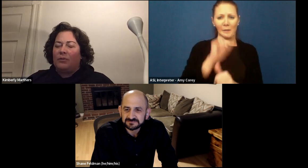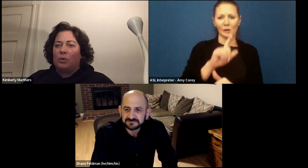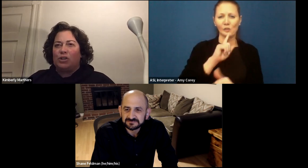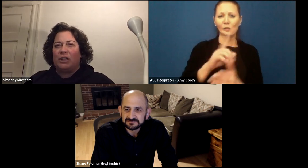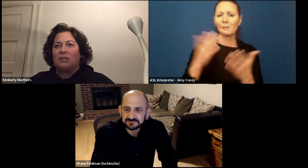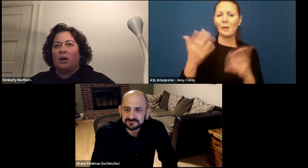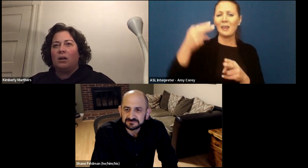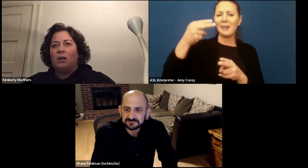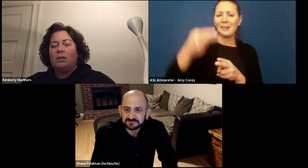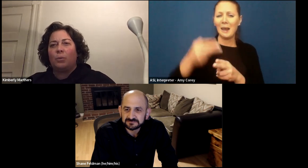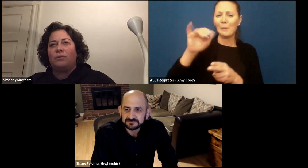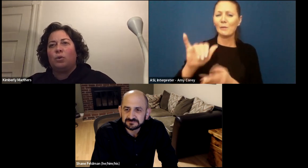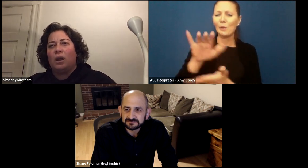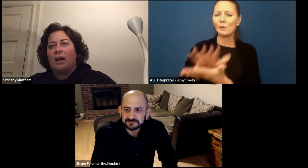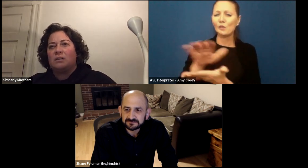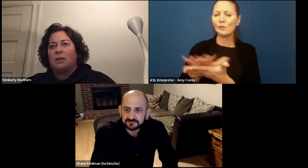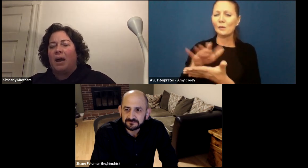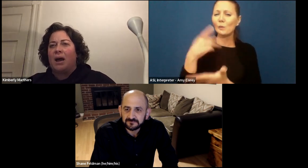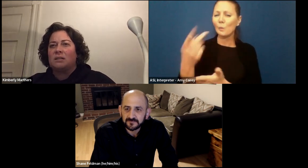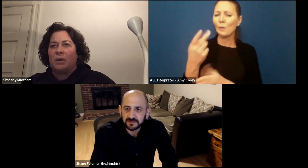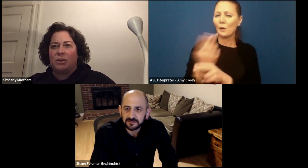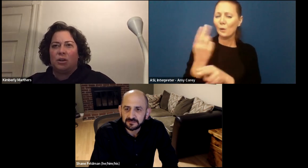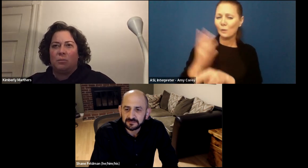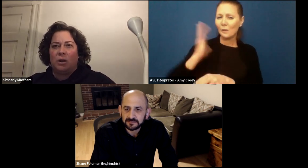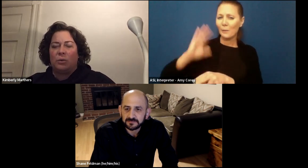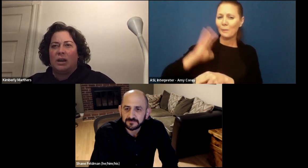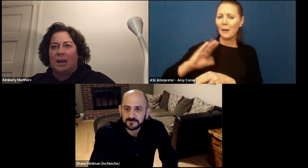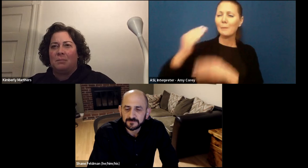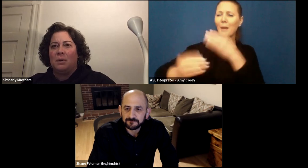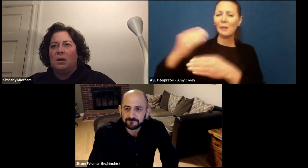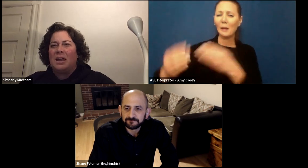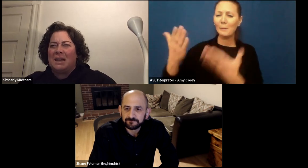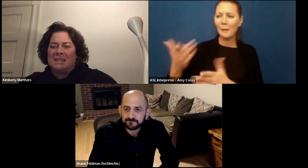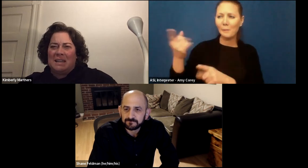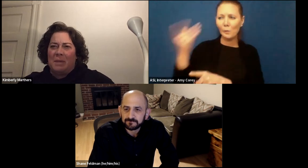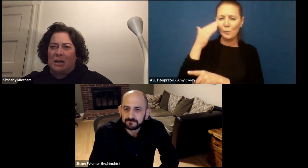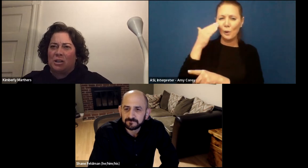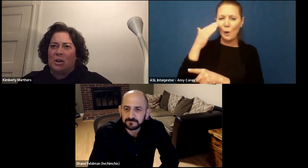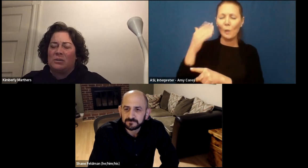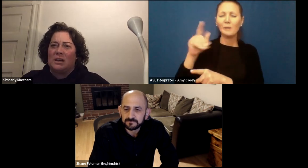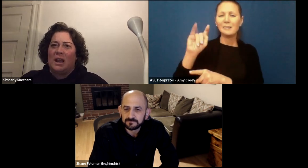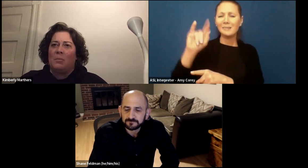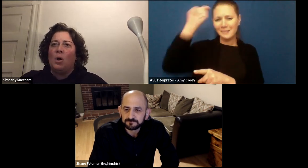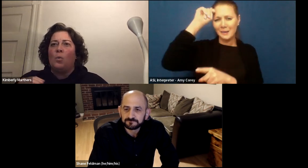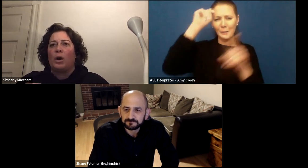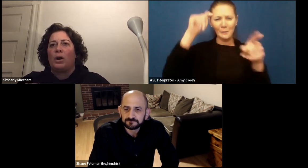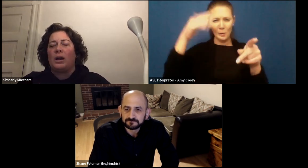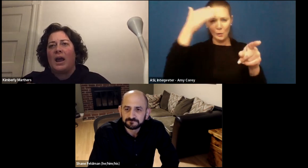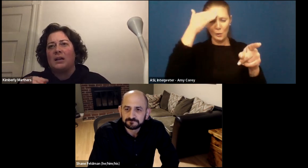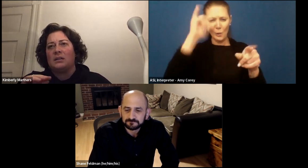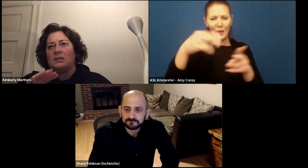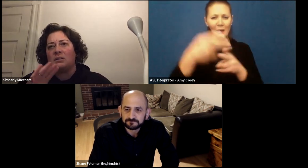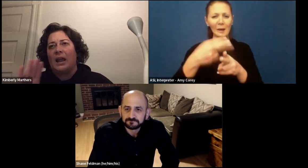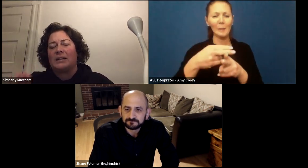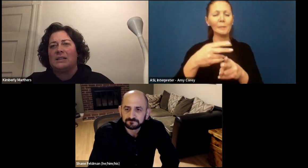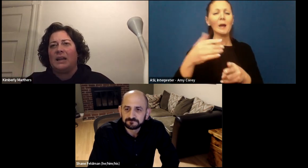name of those sheets are that we've utilized in the past. Bethany, you may know the name. I think Tim actually knows the name, where it